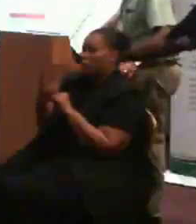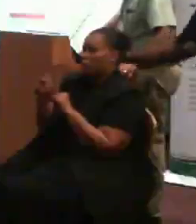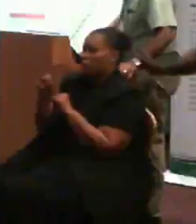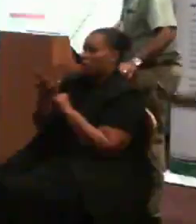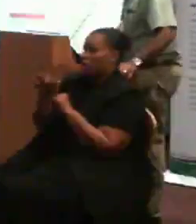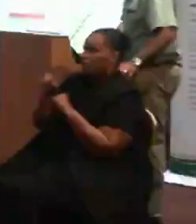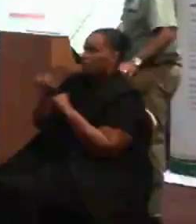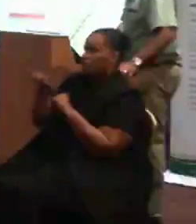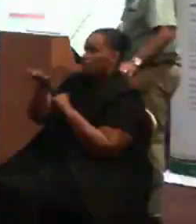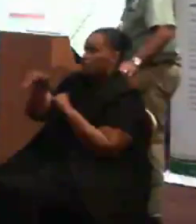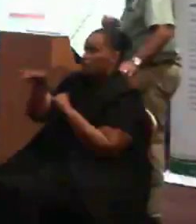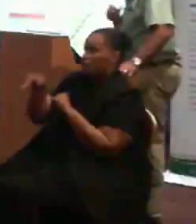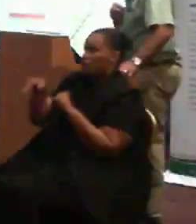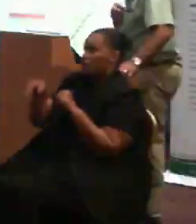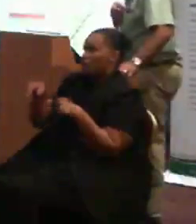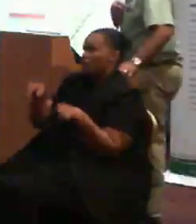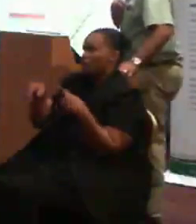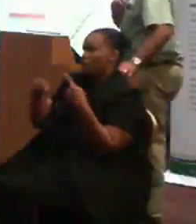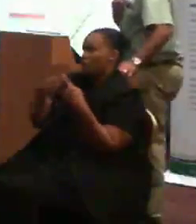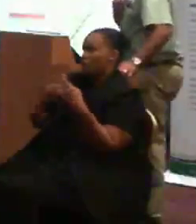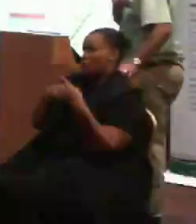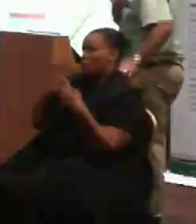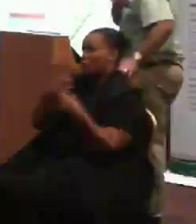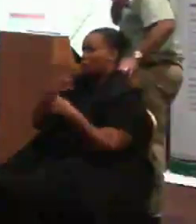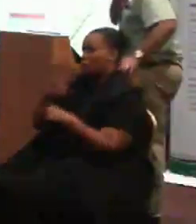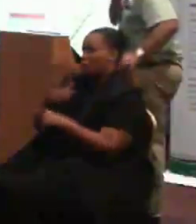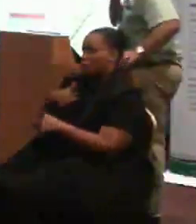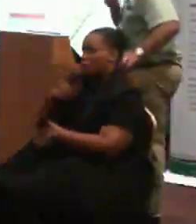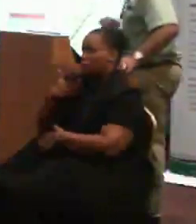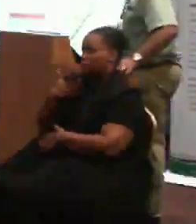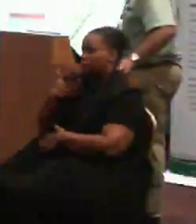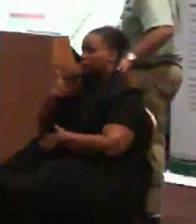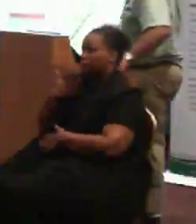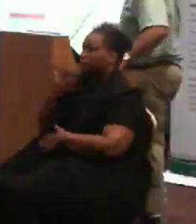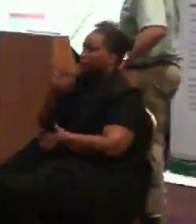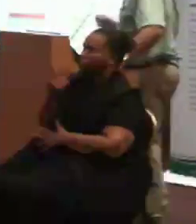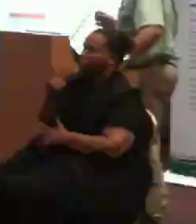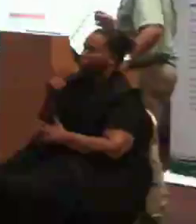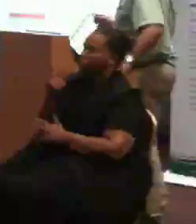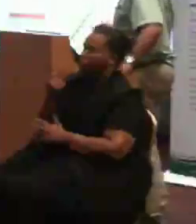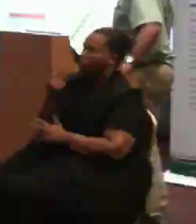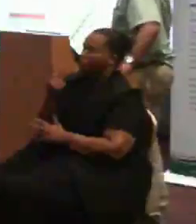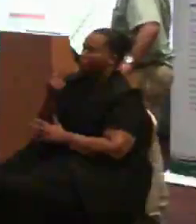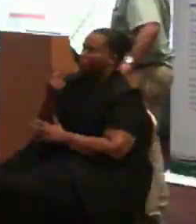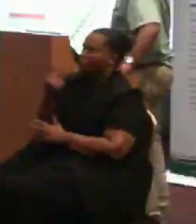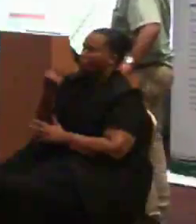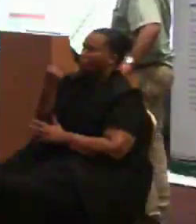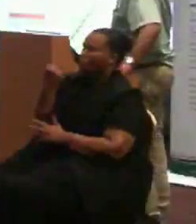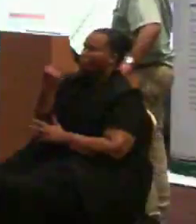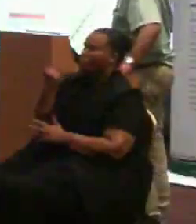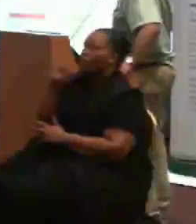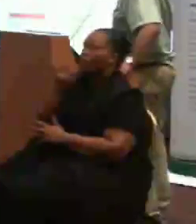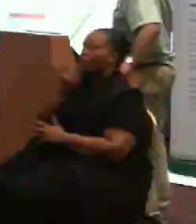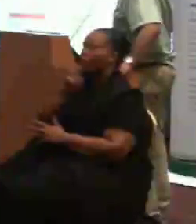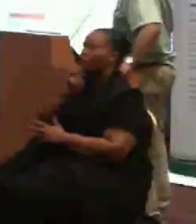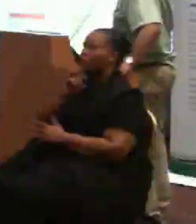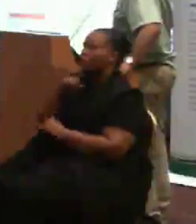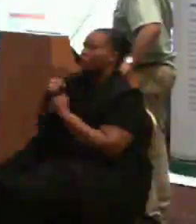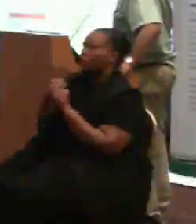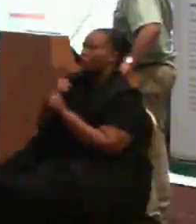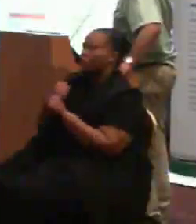2018-19. The first one I want to emphasize here is that this will be used as the base year for